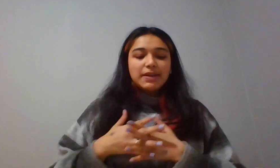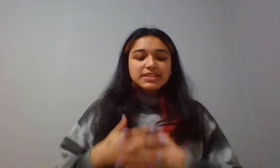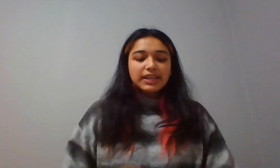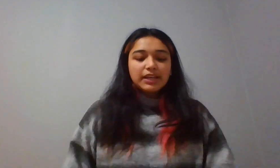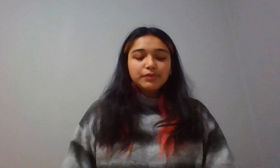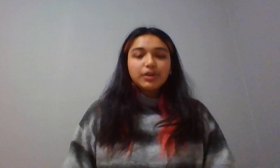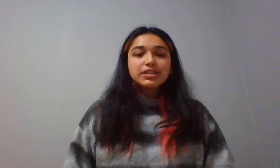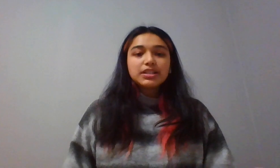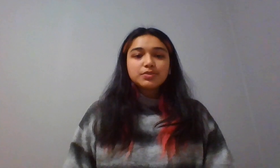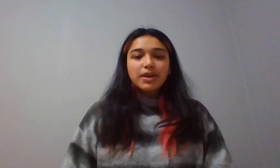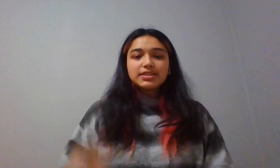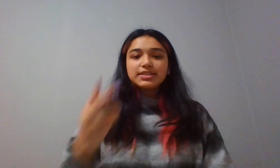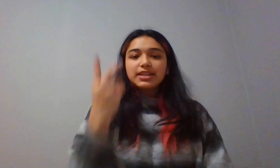My second word is Wednesday.